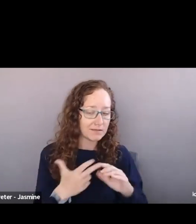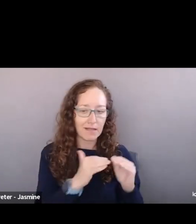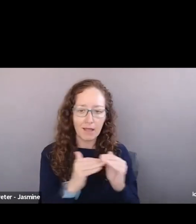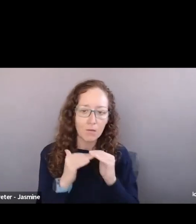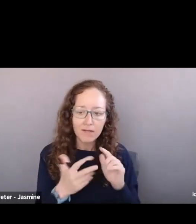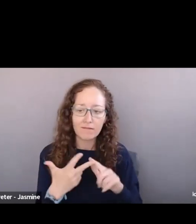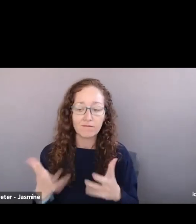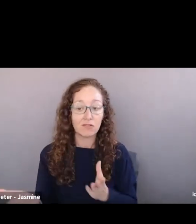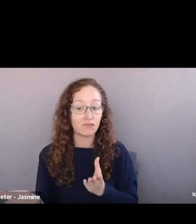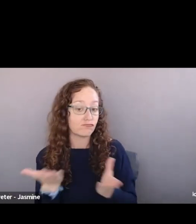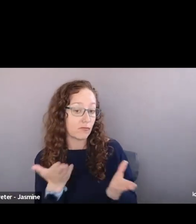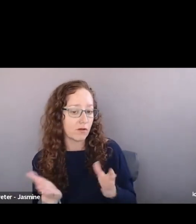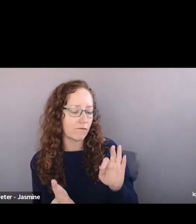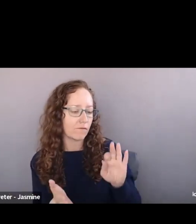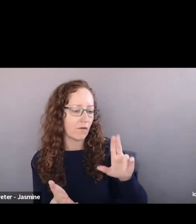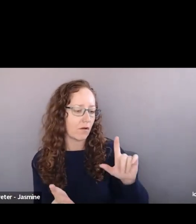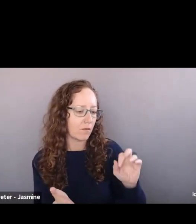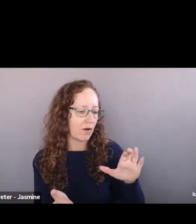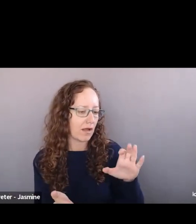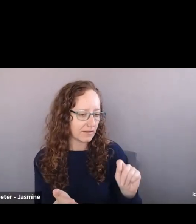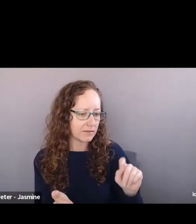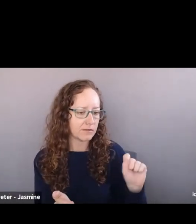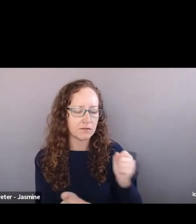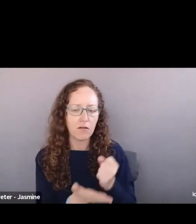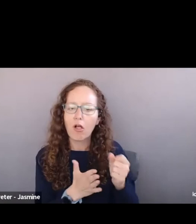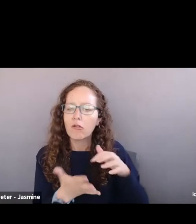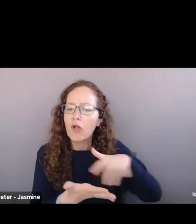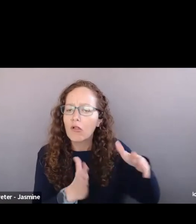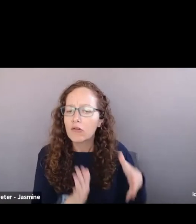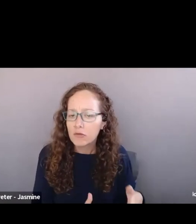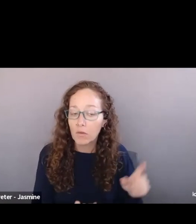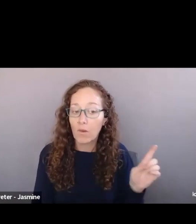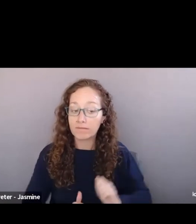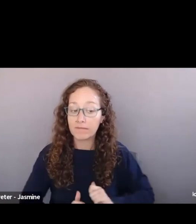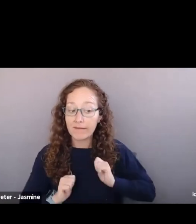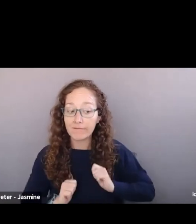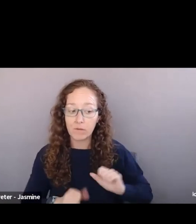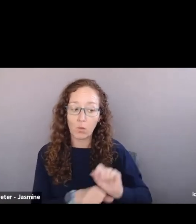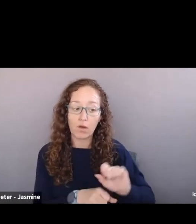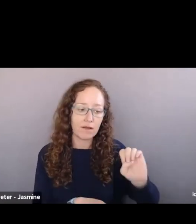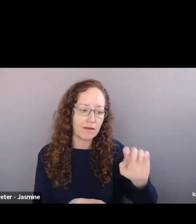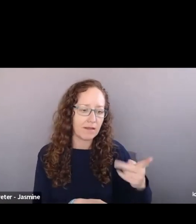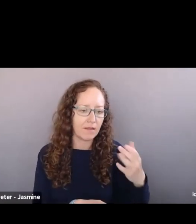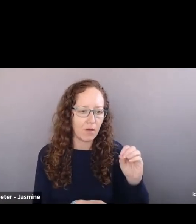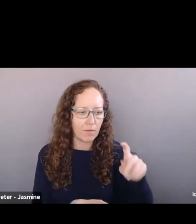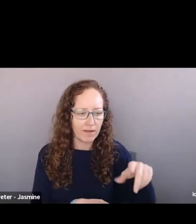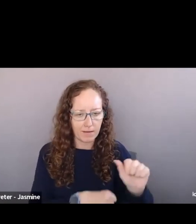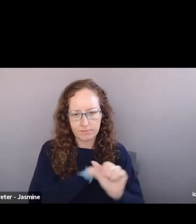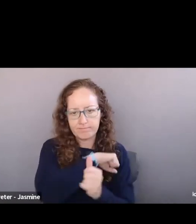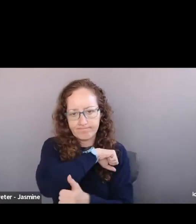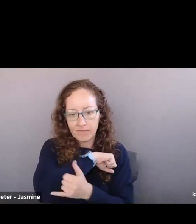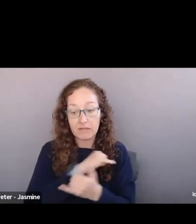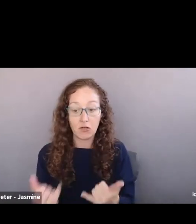scholar where she lived and worked in Ethiopia. She is currently working for Apple, and she is